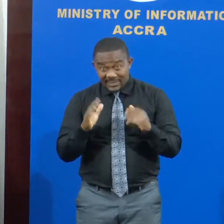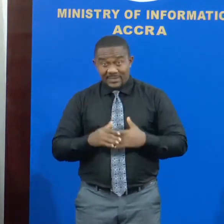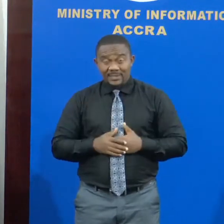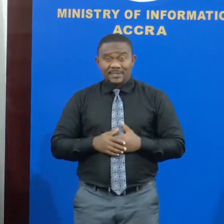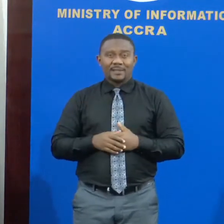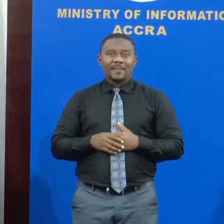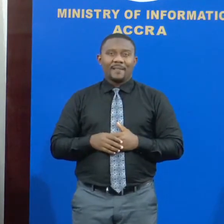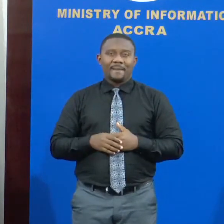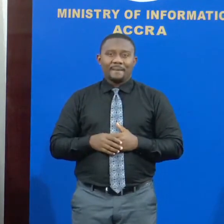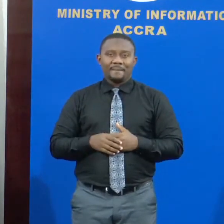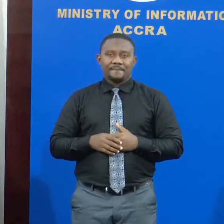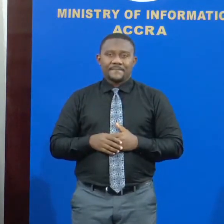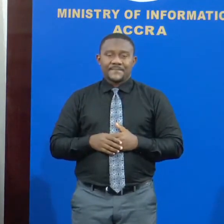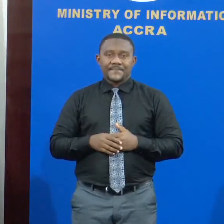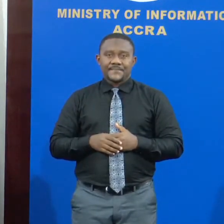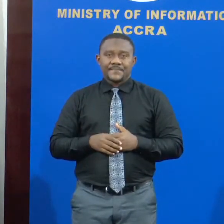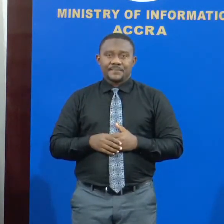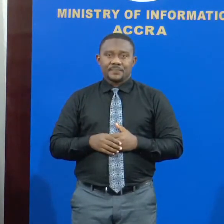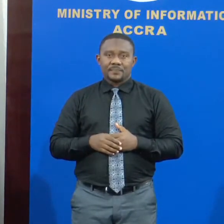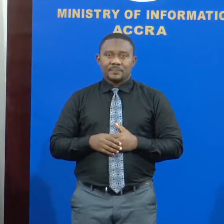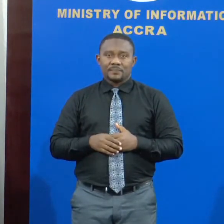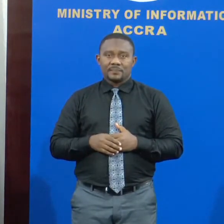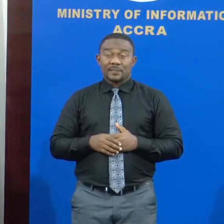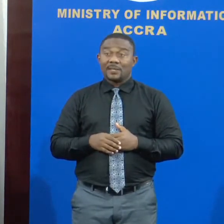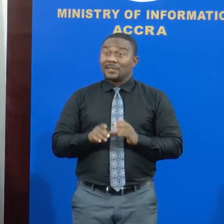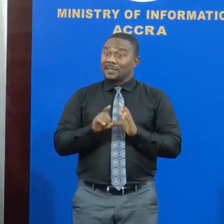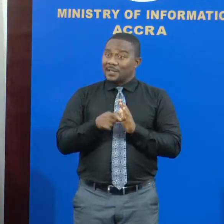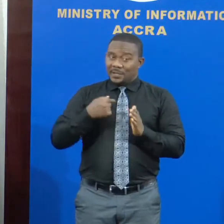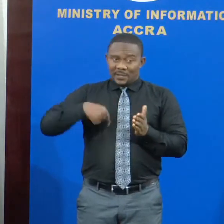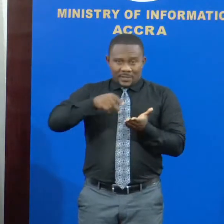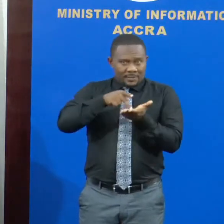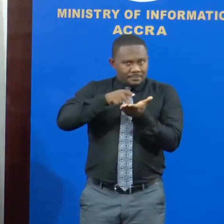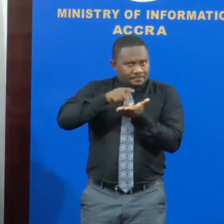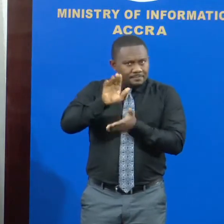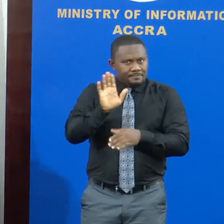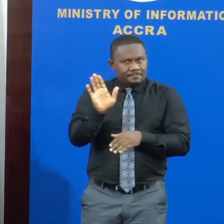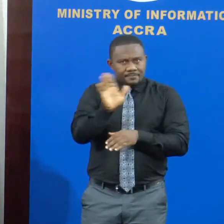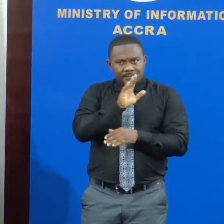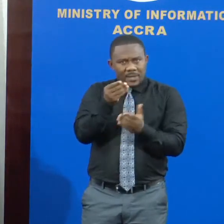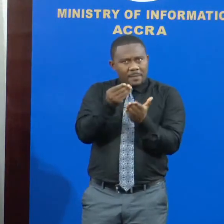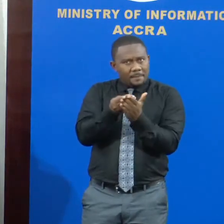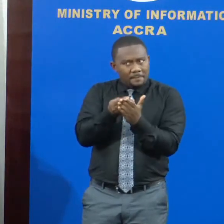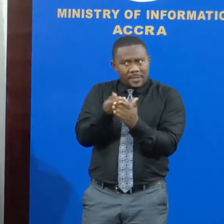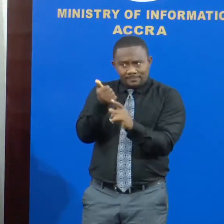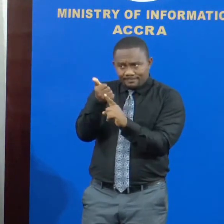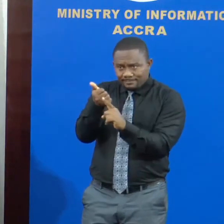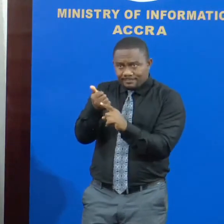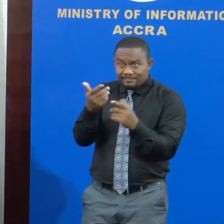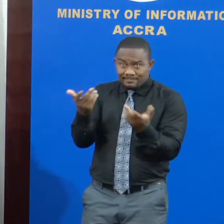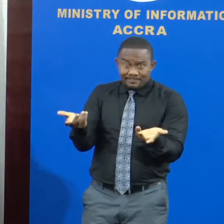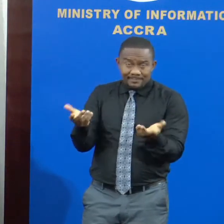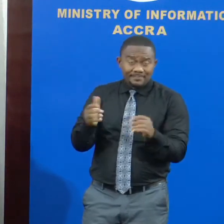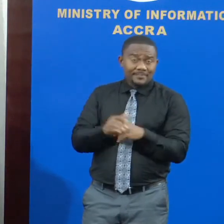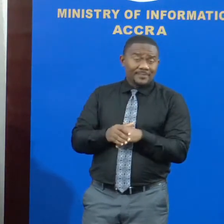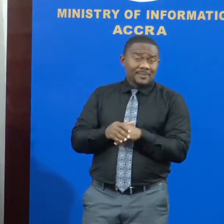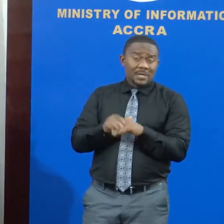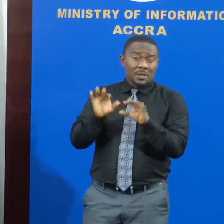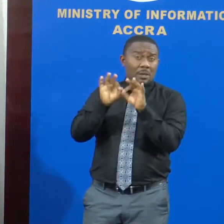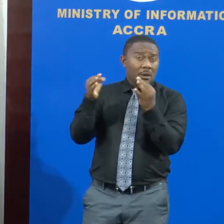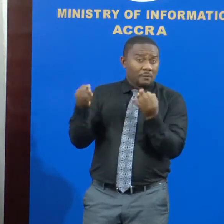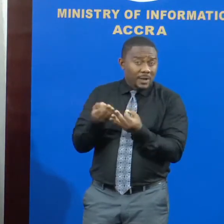then when the time comes, we will pay your benefits, the benefits to yourselves and your beneficiaries,